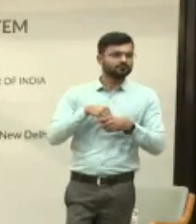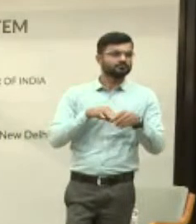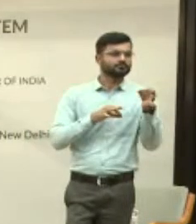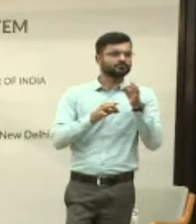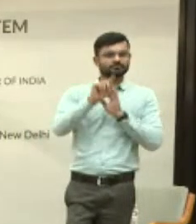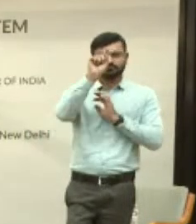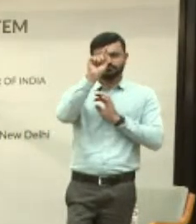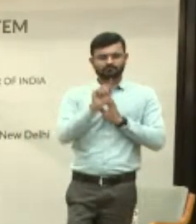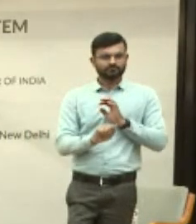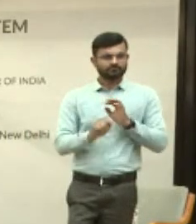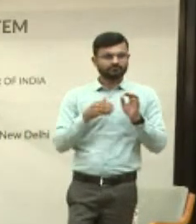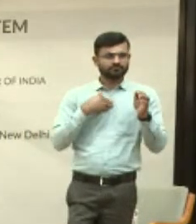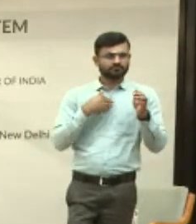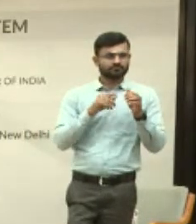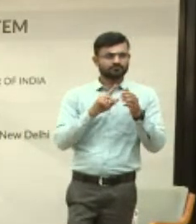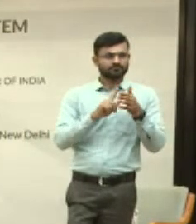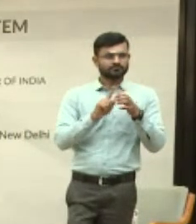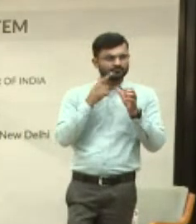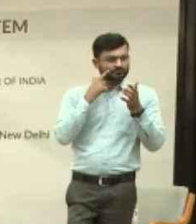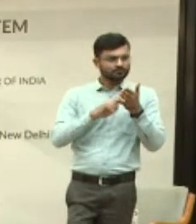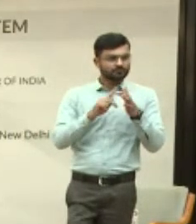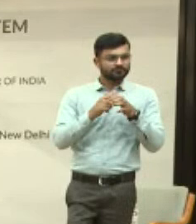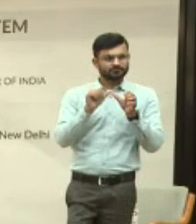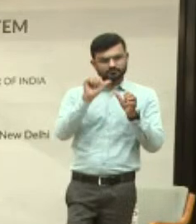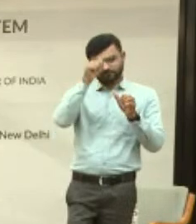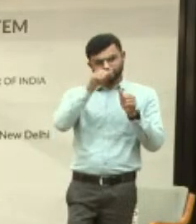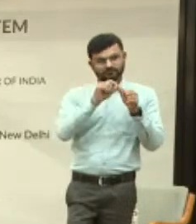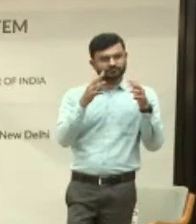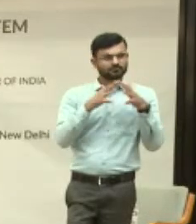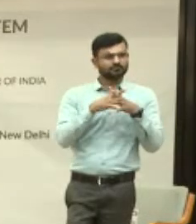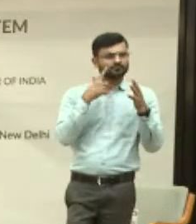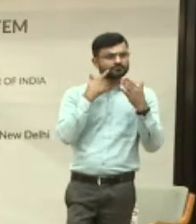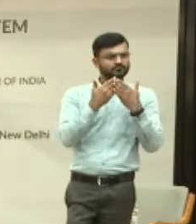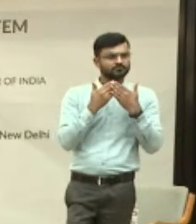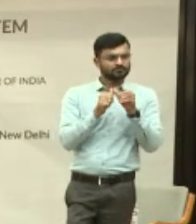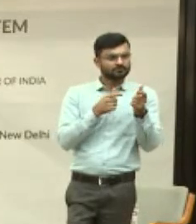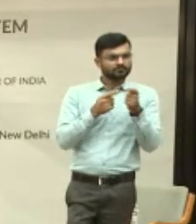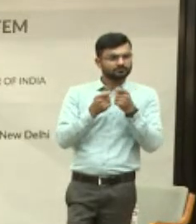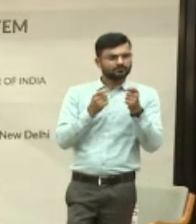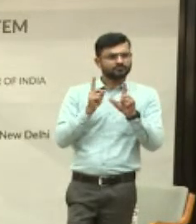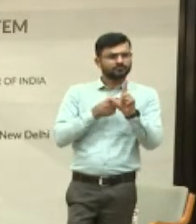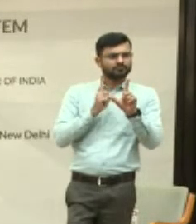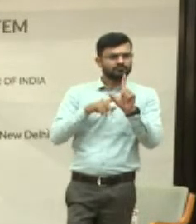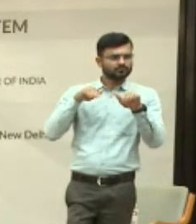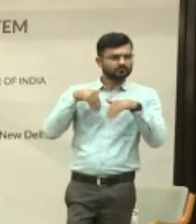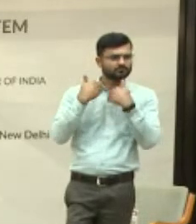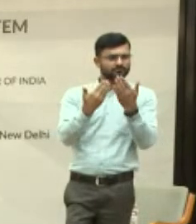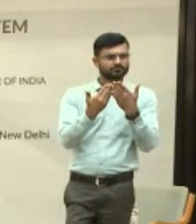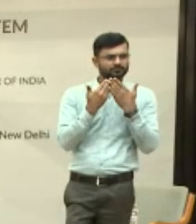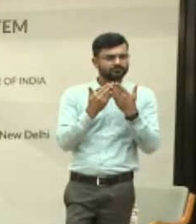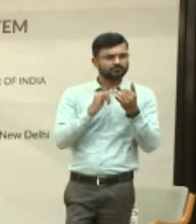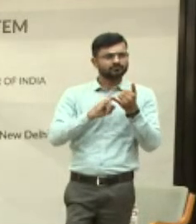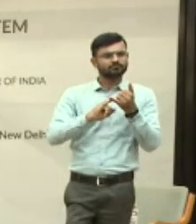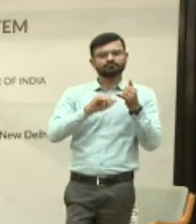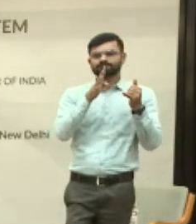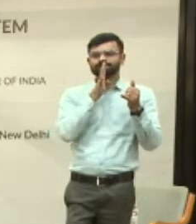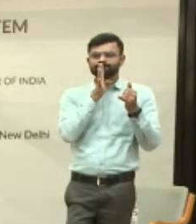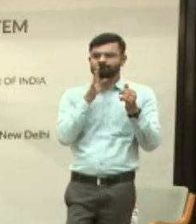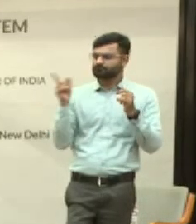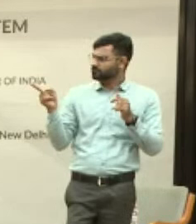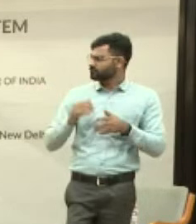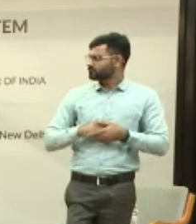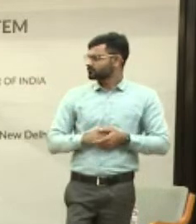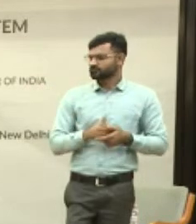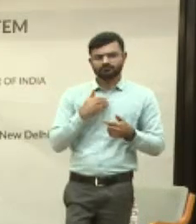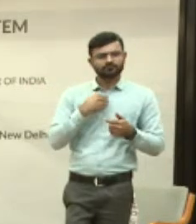Dr. Debroy. I'm Nilanjan Gupta, alumnus of the Indian Law Institute. So I spent many years studying the subject you spoke about.